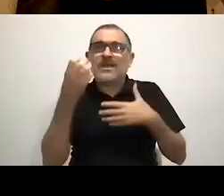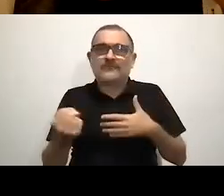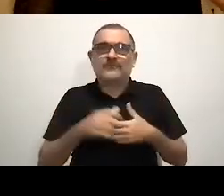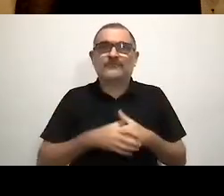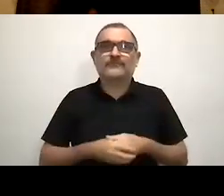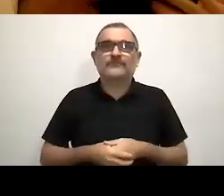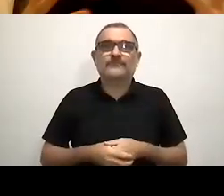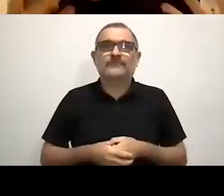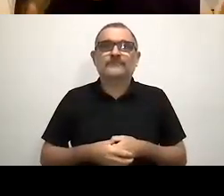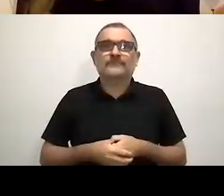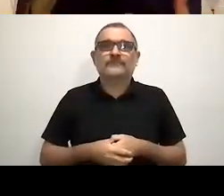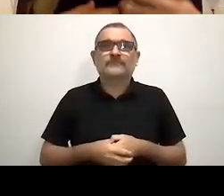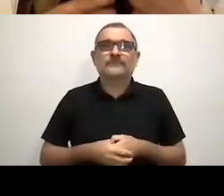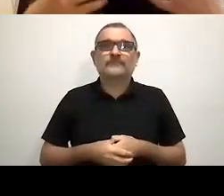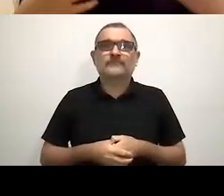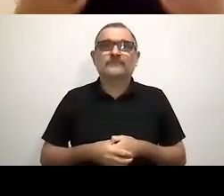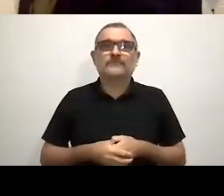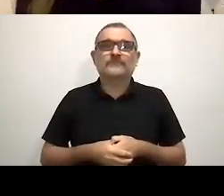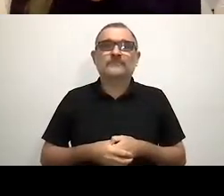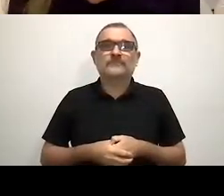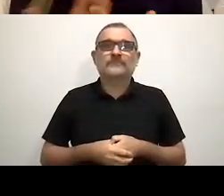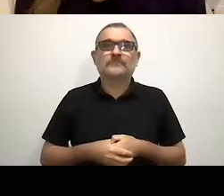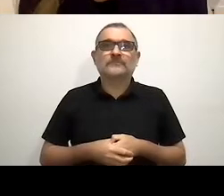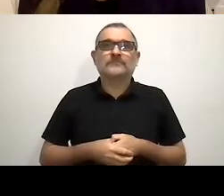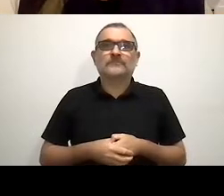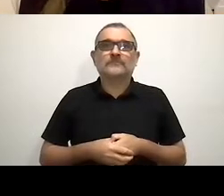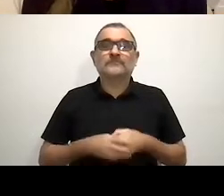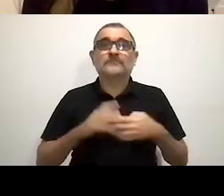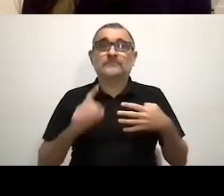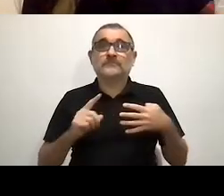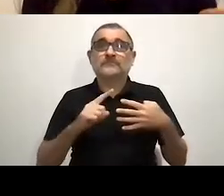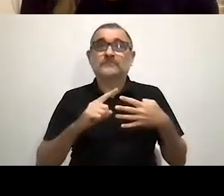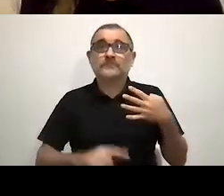not accepting assignments for which you're not qualified,